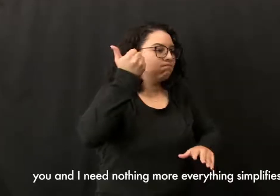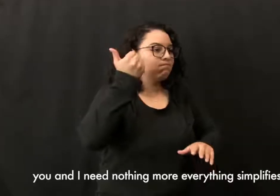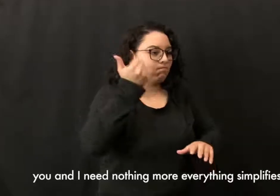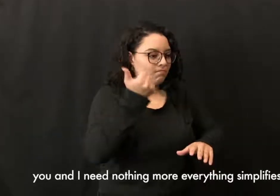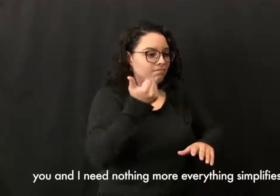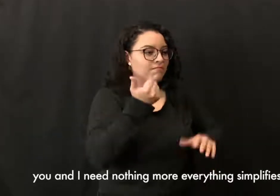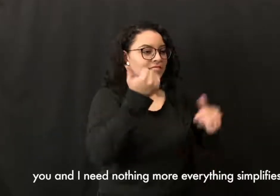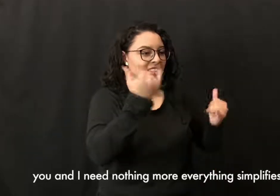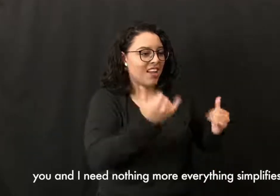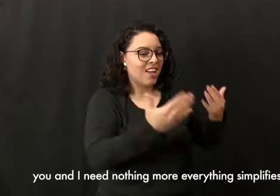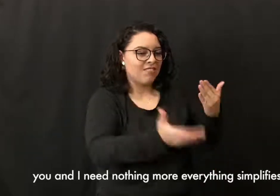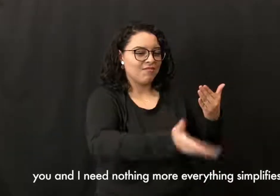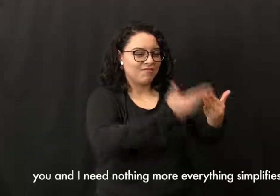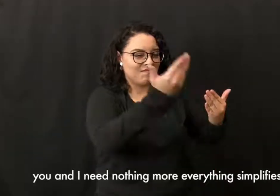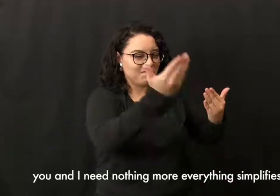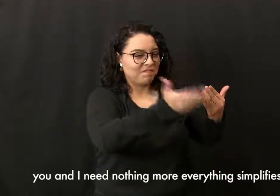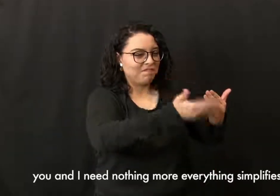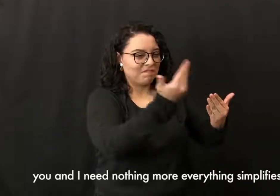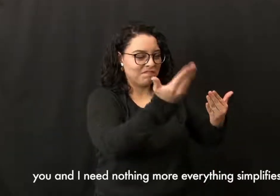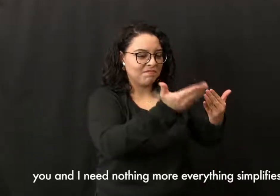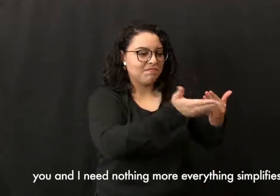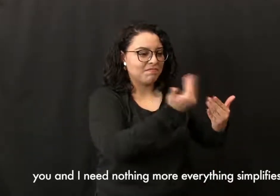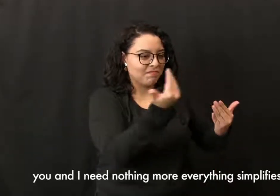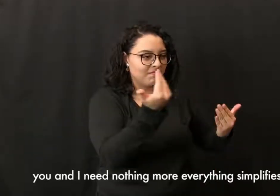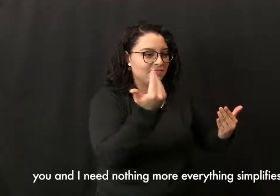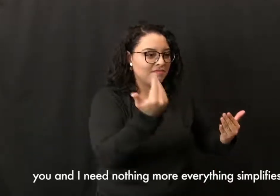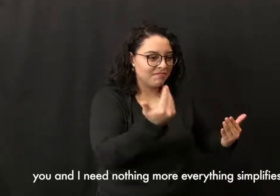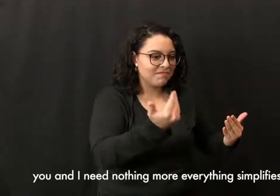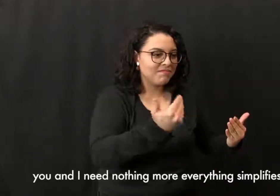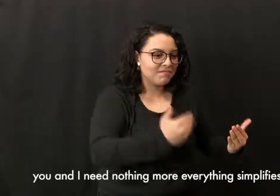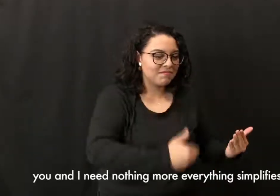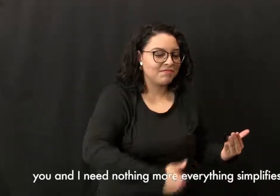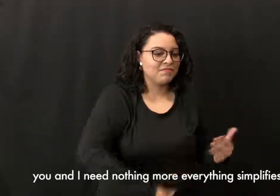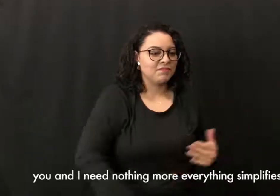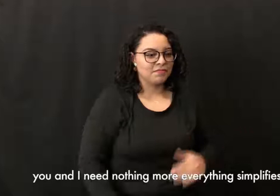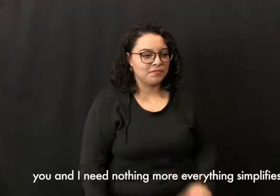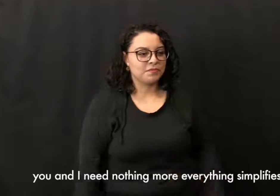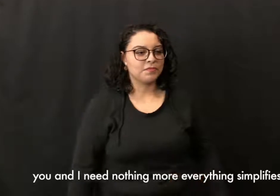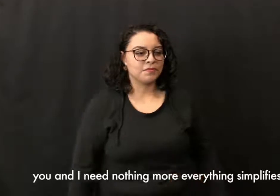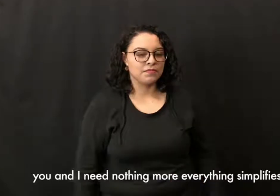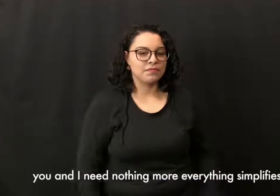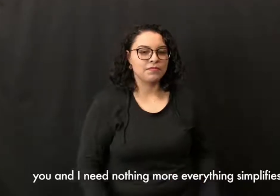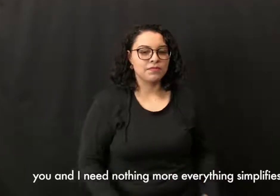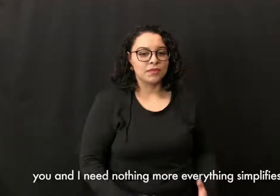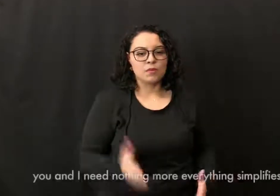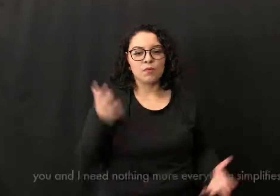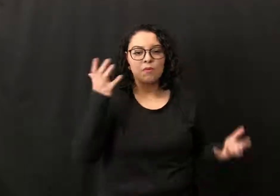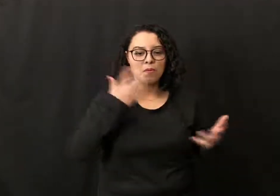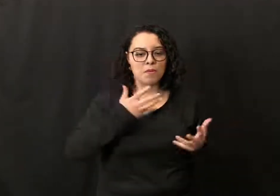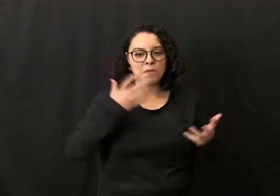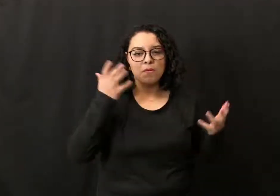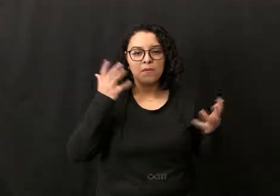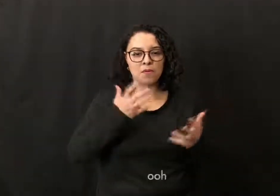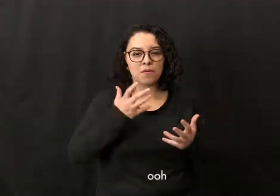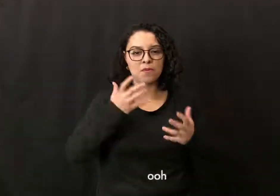more, everything simplifies For checkout keep